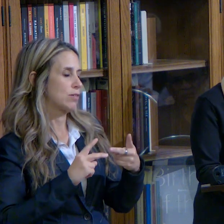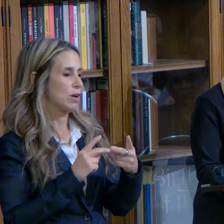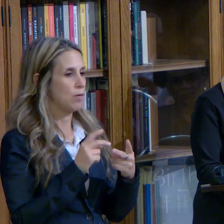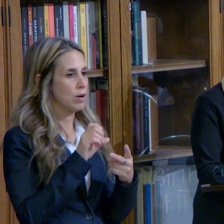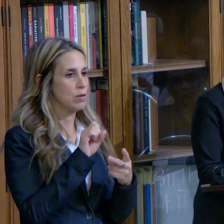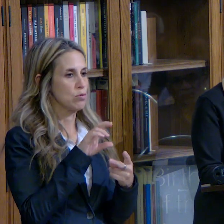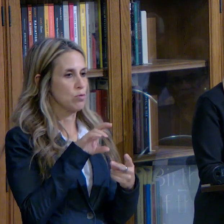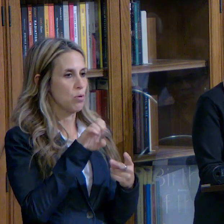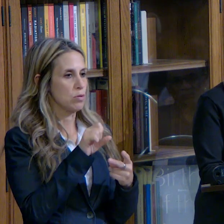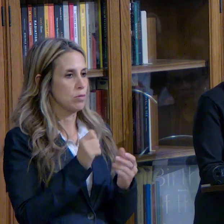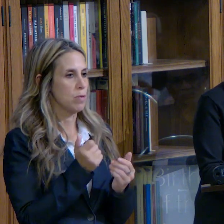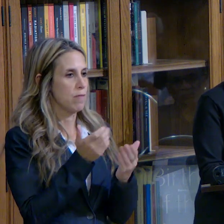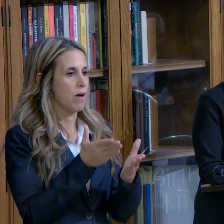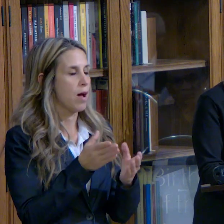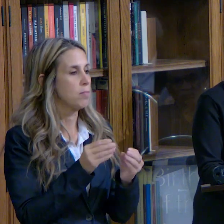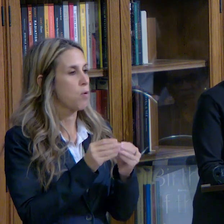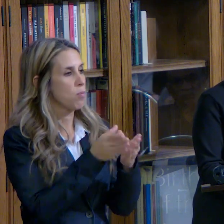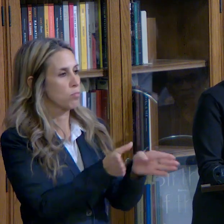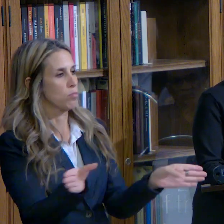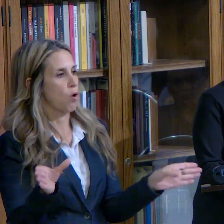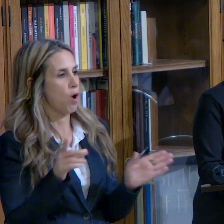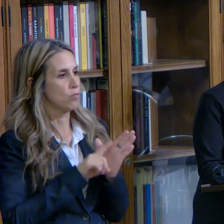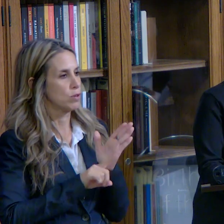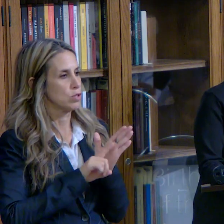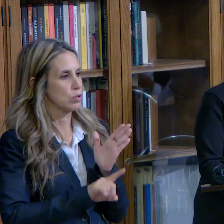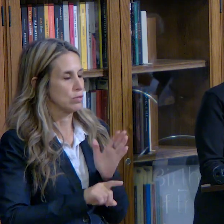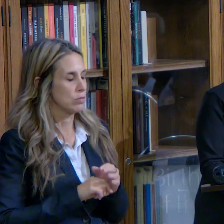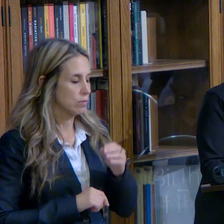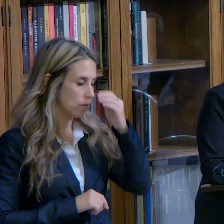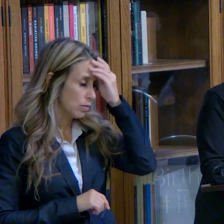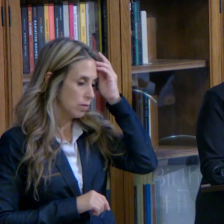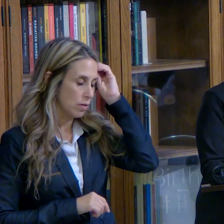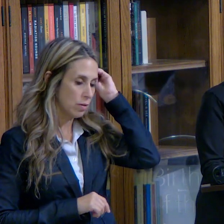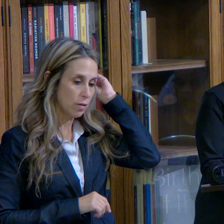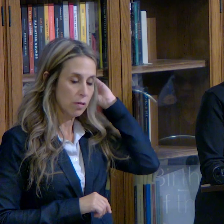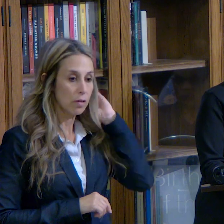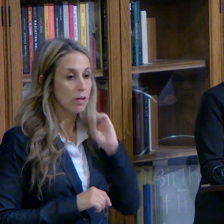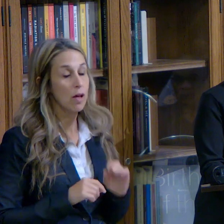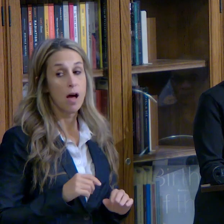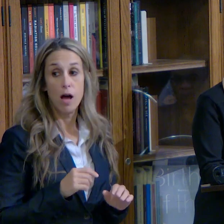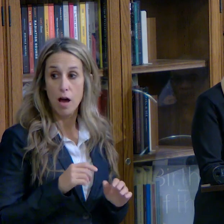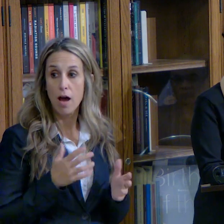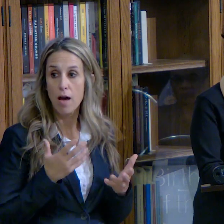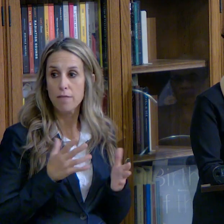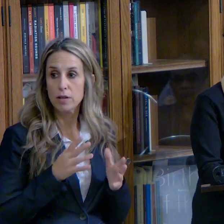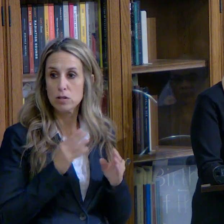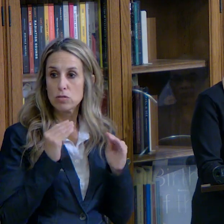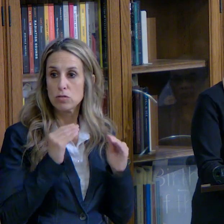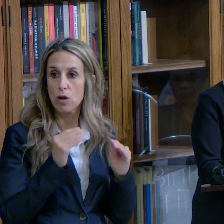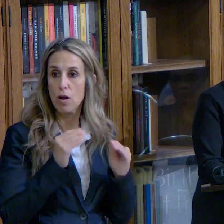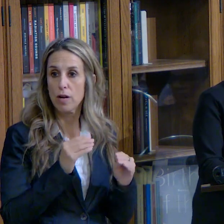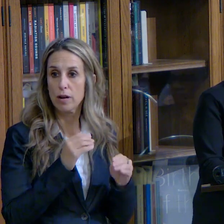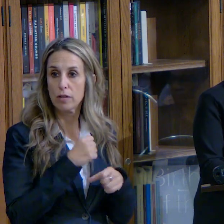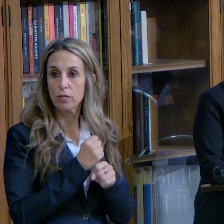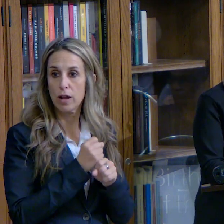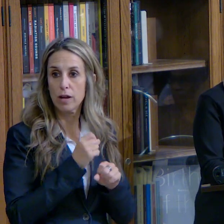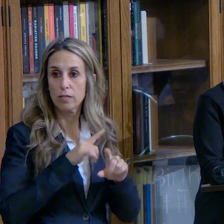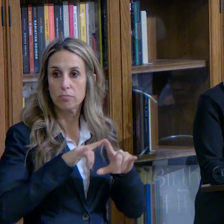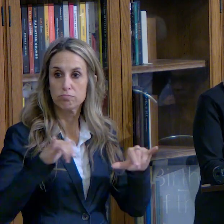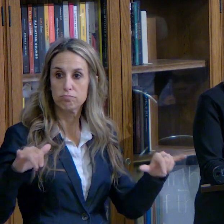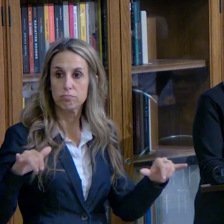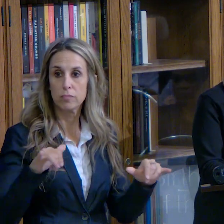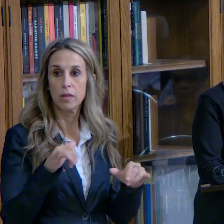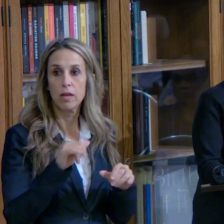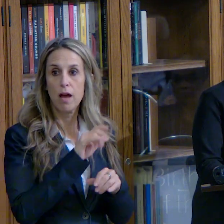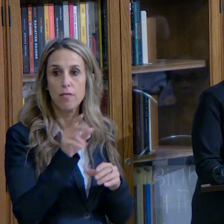a broader resource base as I mentioned I have taught and created a variety of African-American